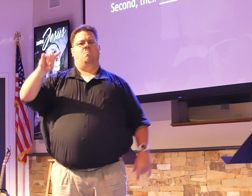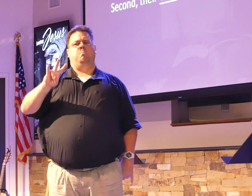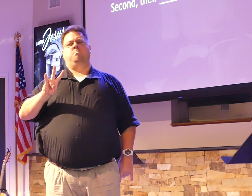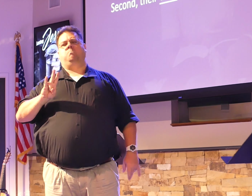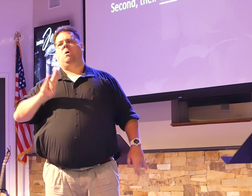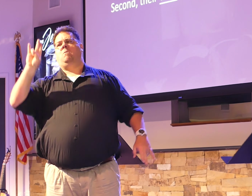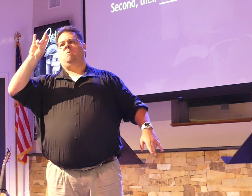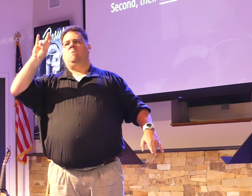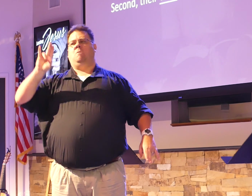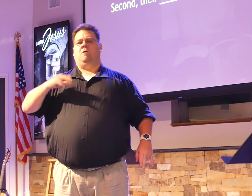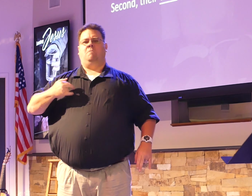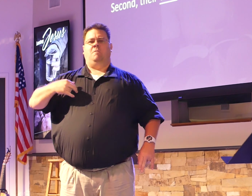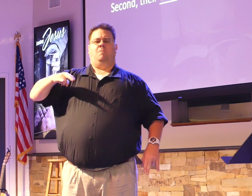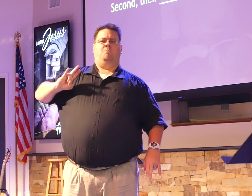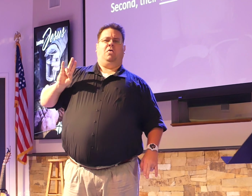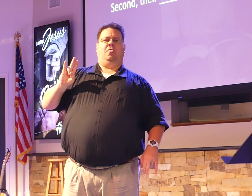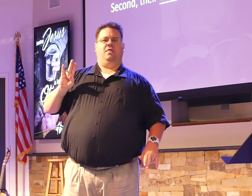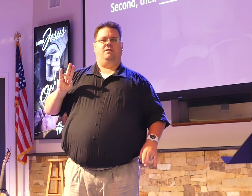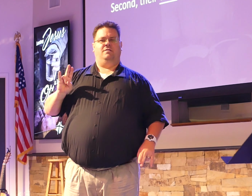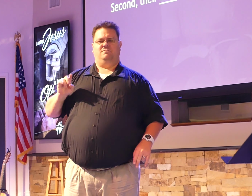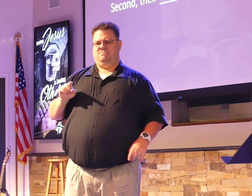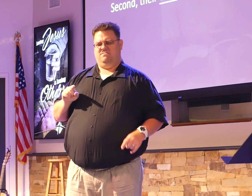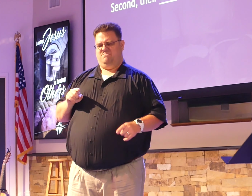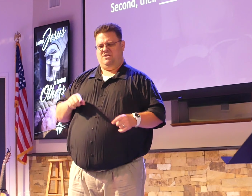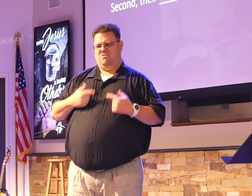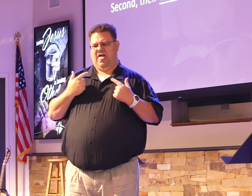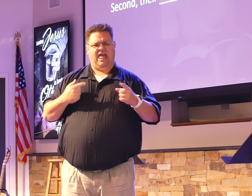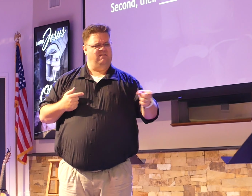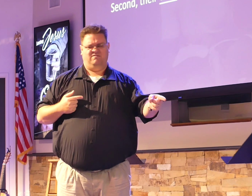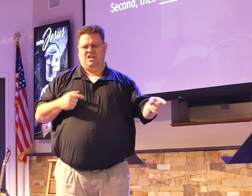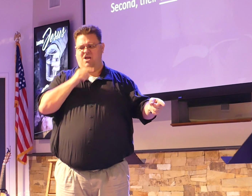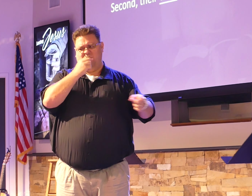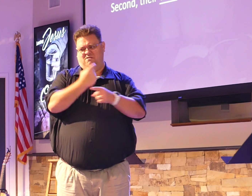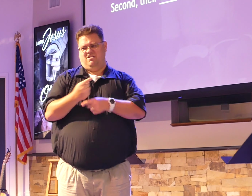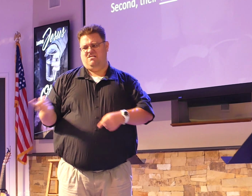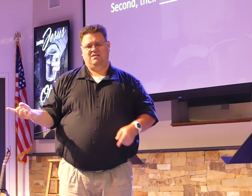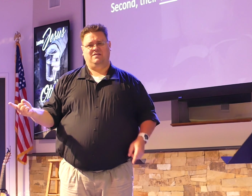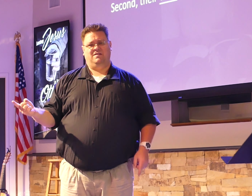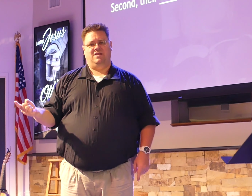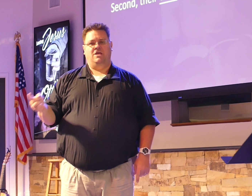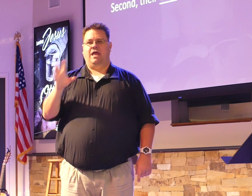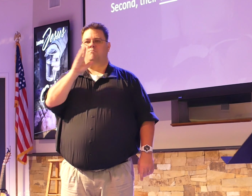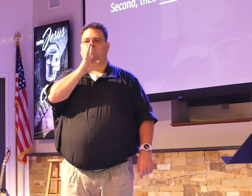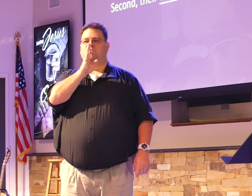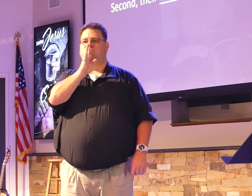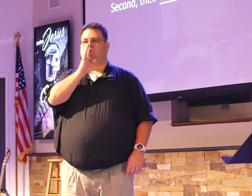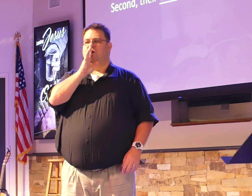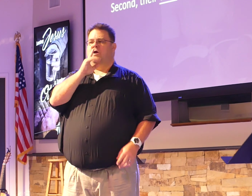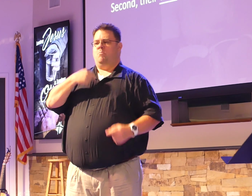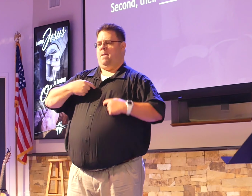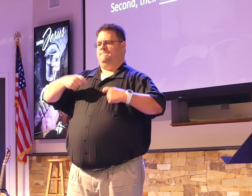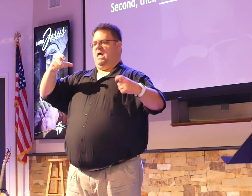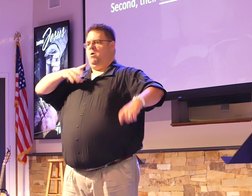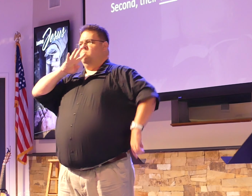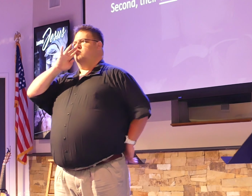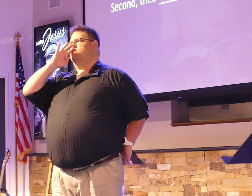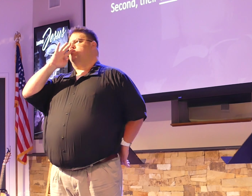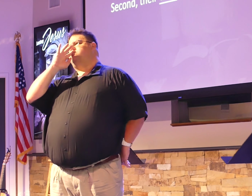big, but they're short on delivery. Some people talk a good game, but that's all it is, is